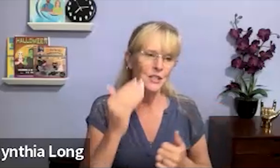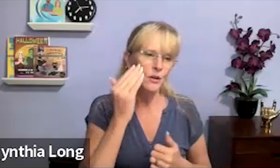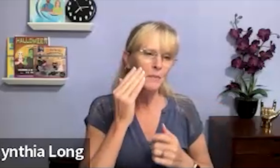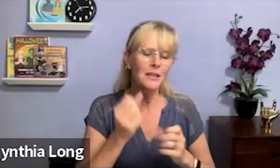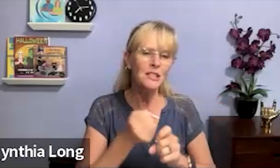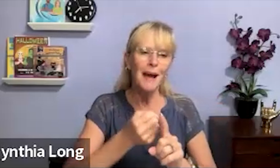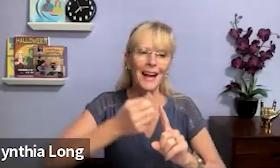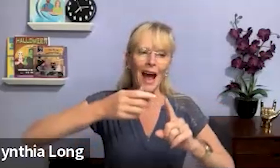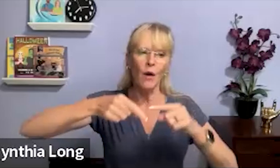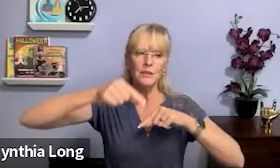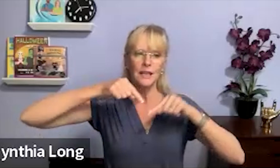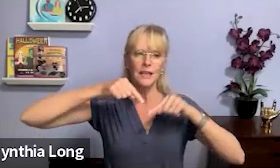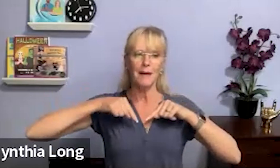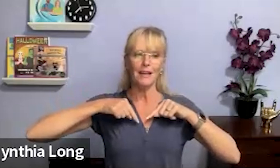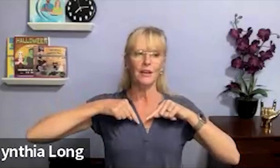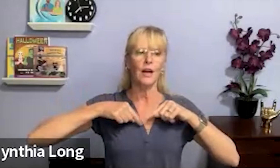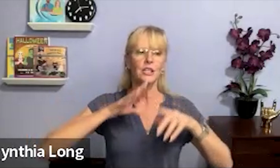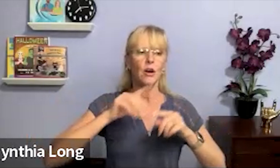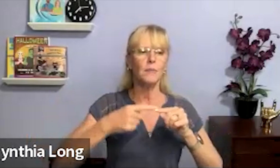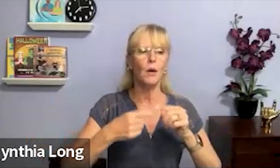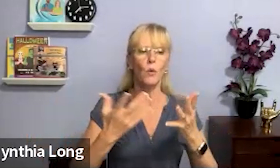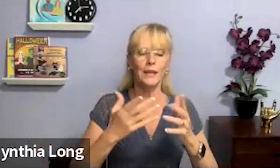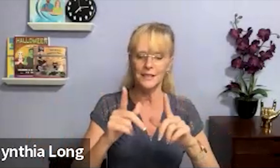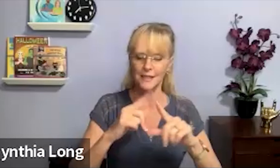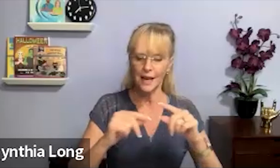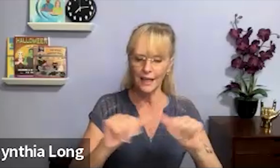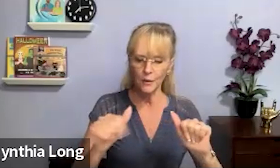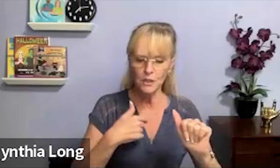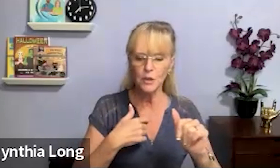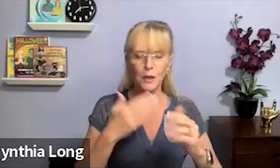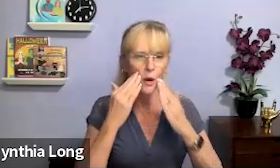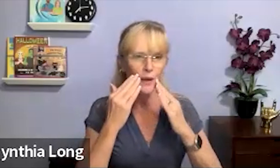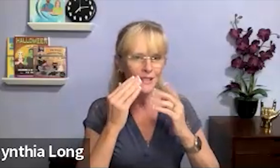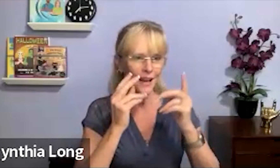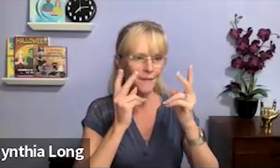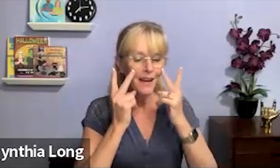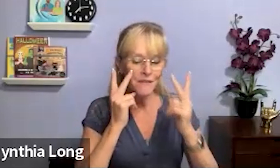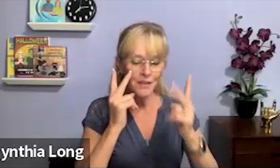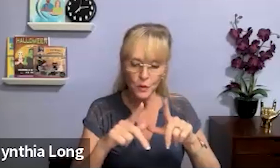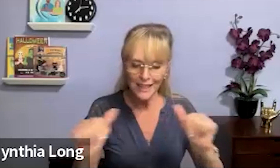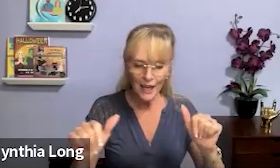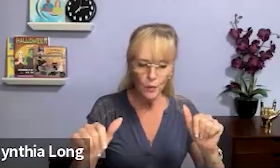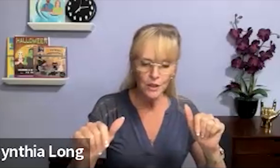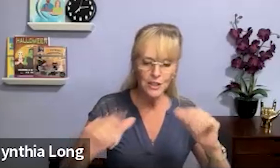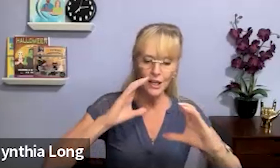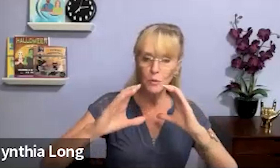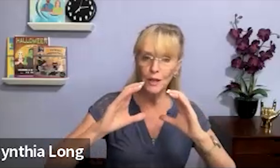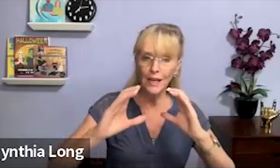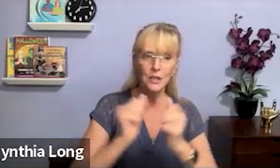so let me just back out, come back here and talk about what is sign language. So we know it's a visual language that communicates